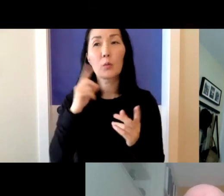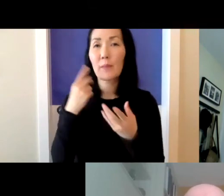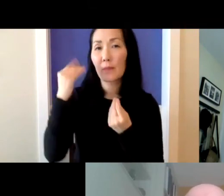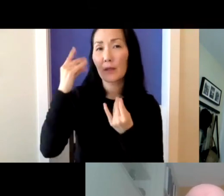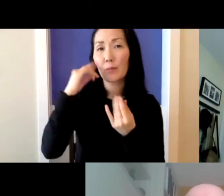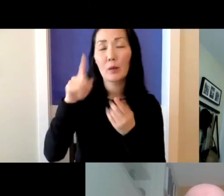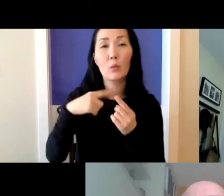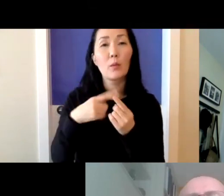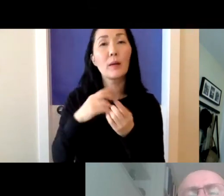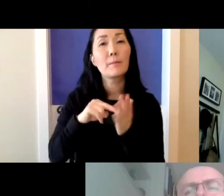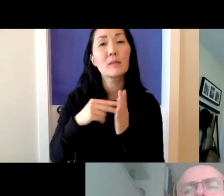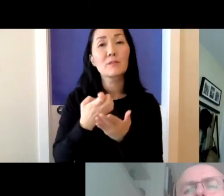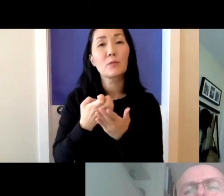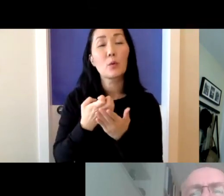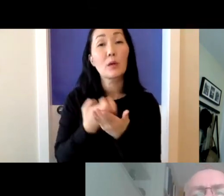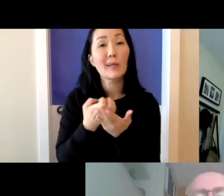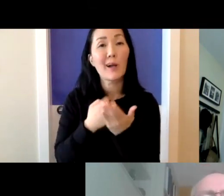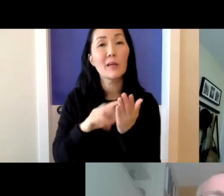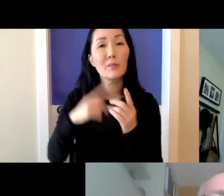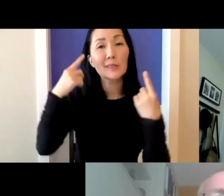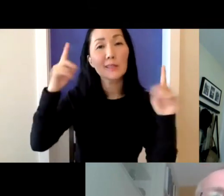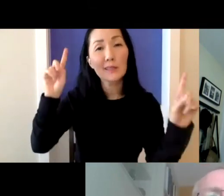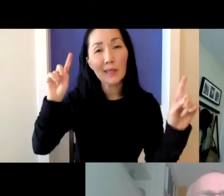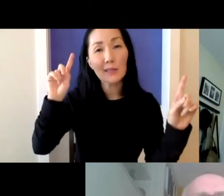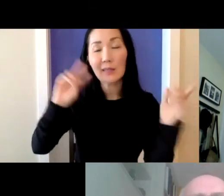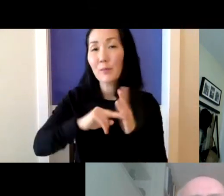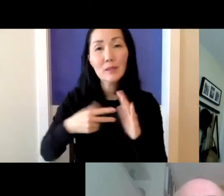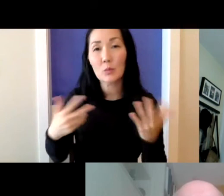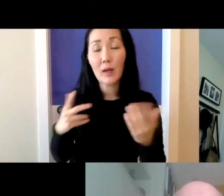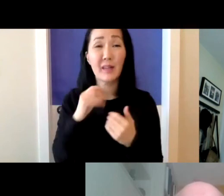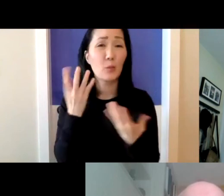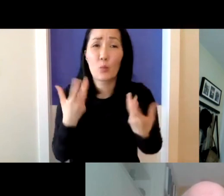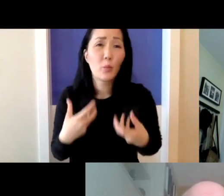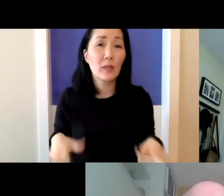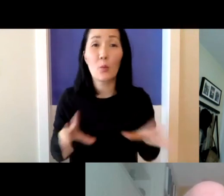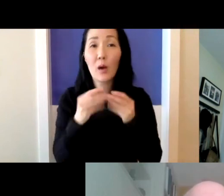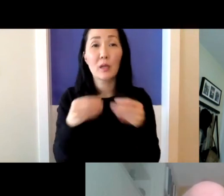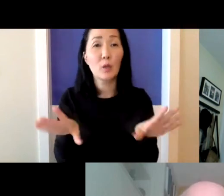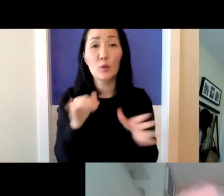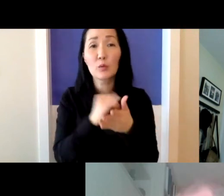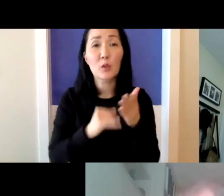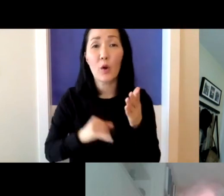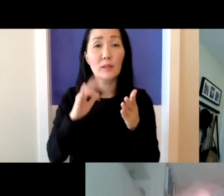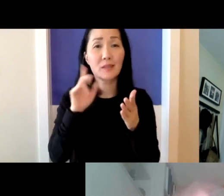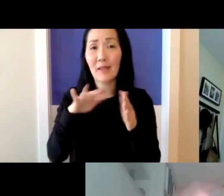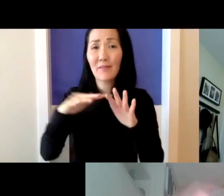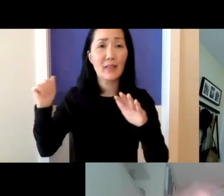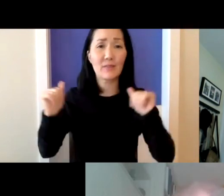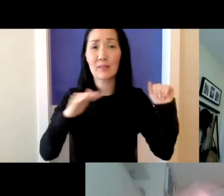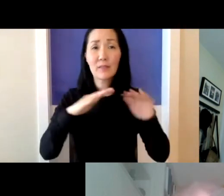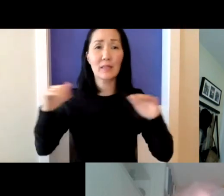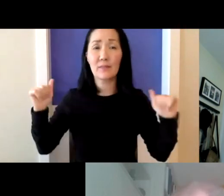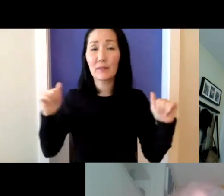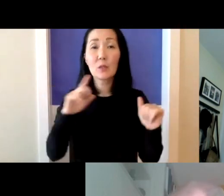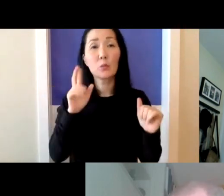we continue to or lose a large number of the artists who currently reside here. And I think I'll invite all of